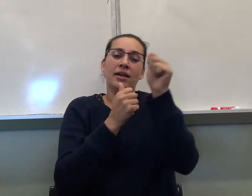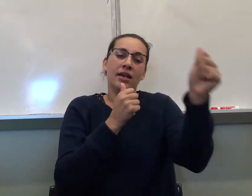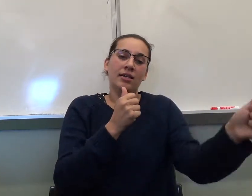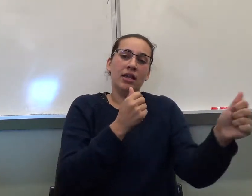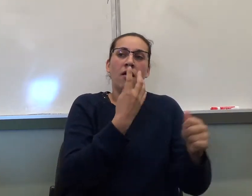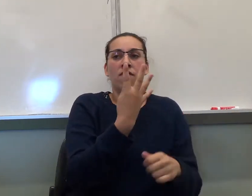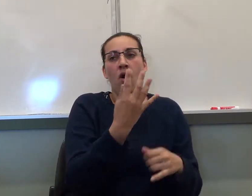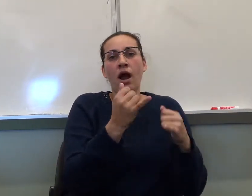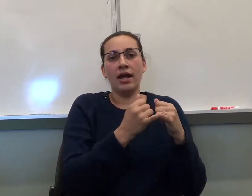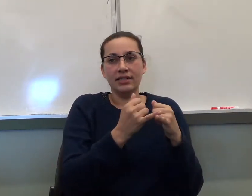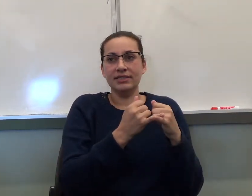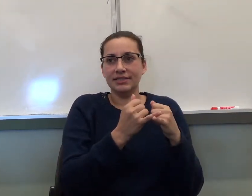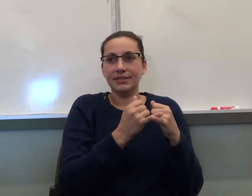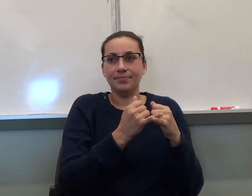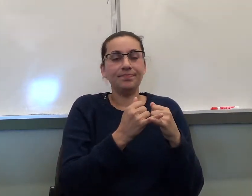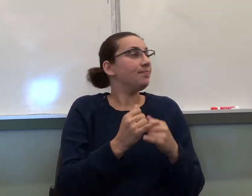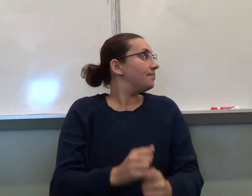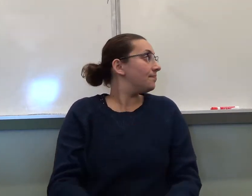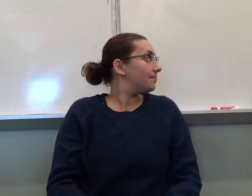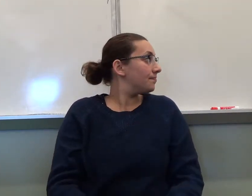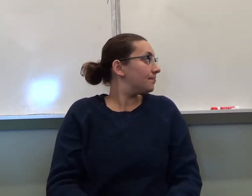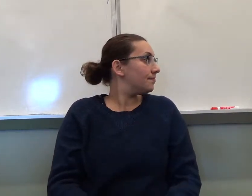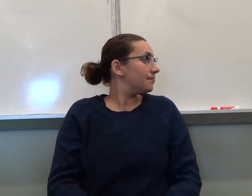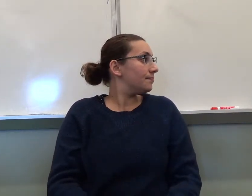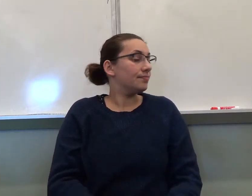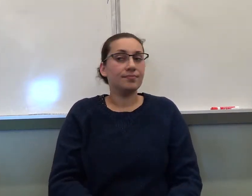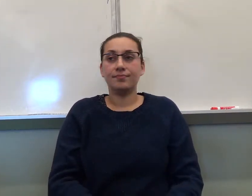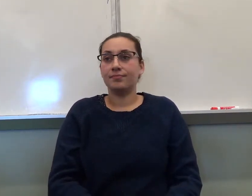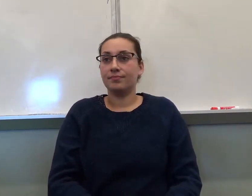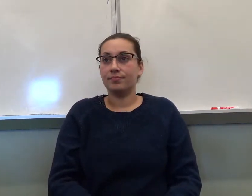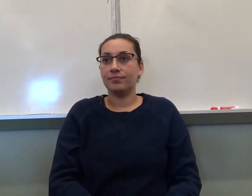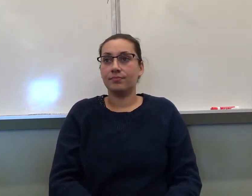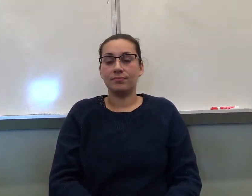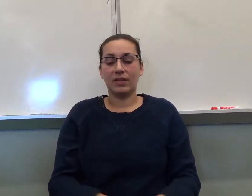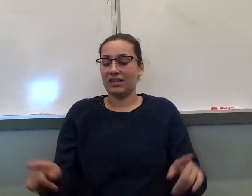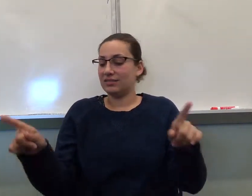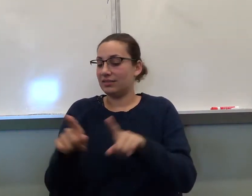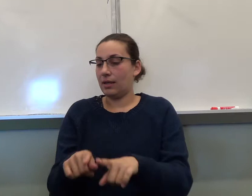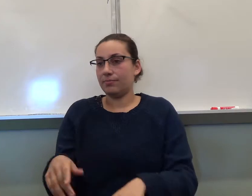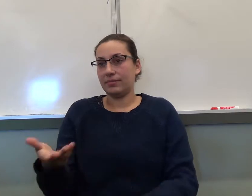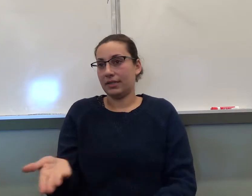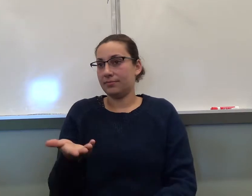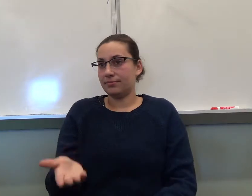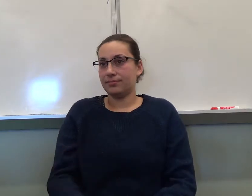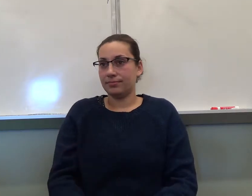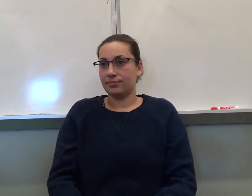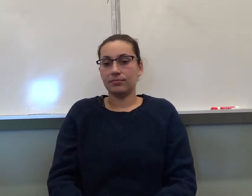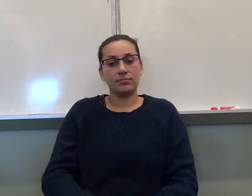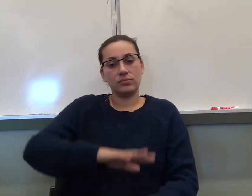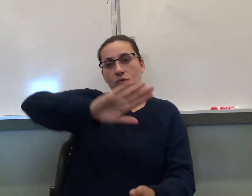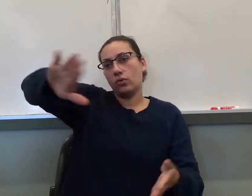so she's centering them. And same down here for this one. this entire thing is 32 inches.